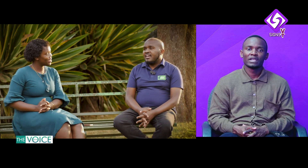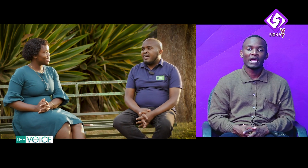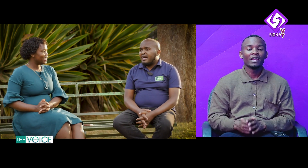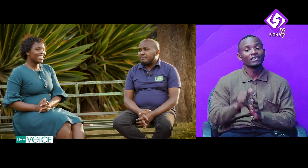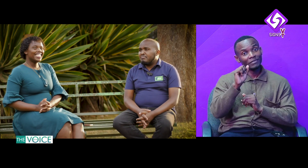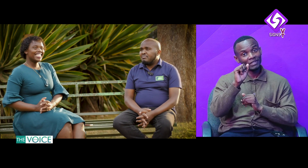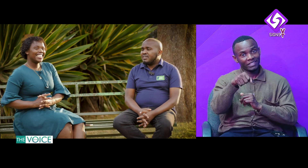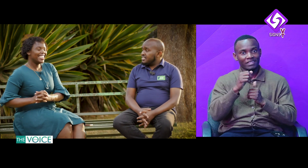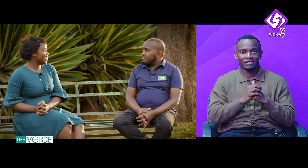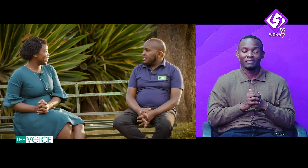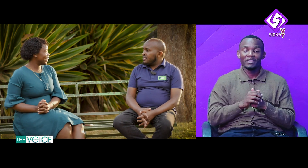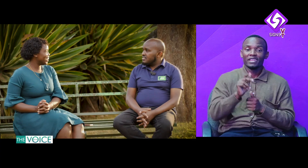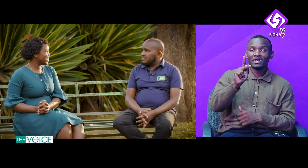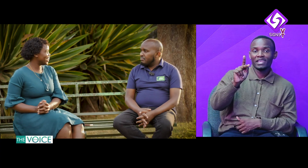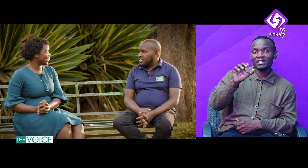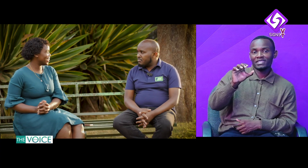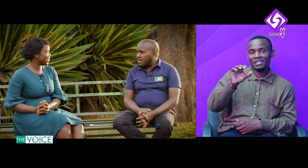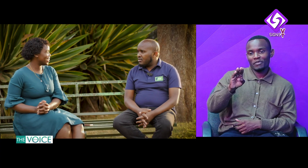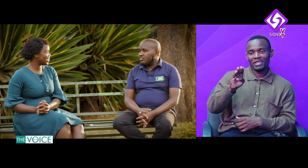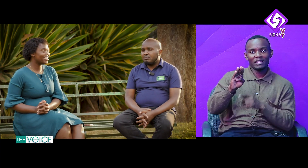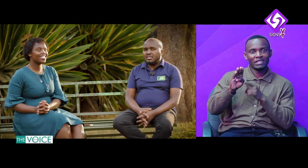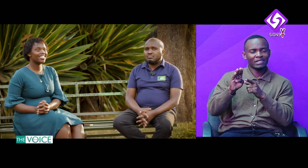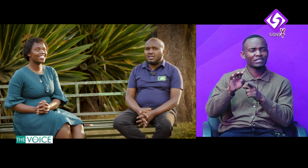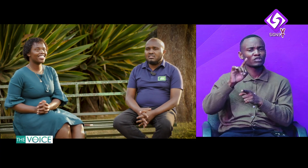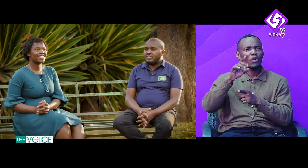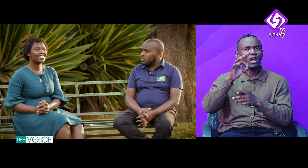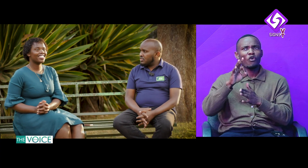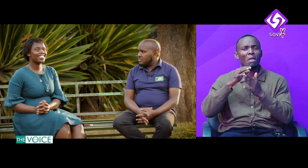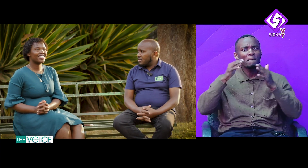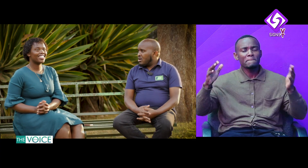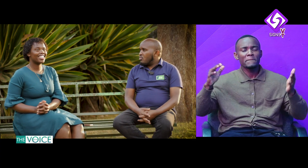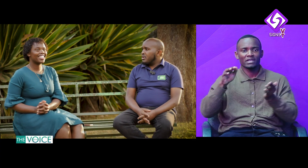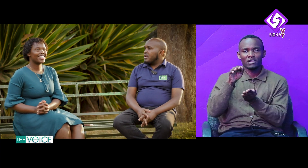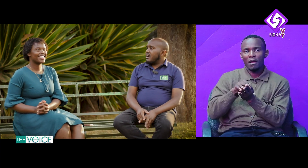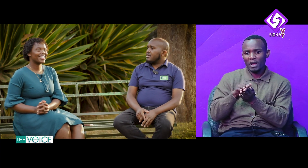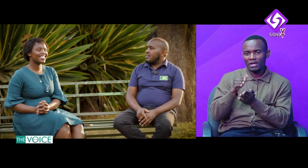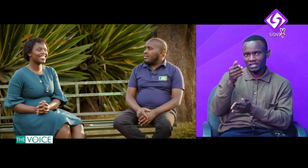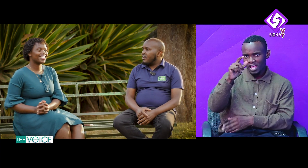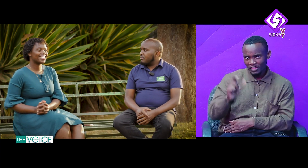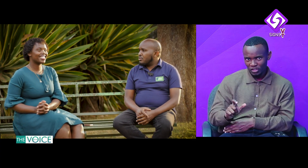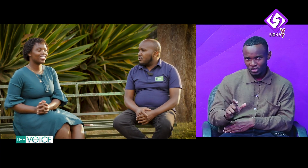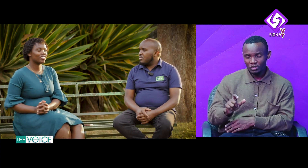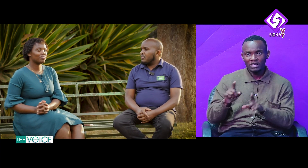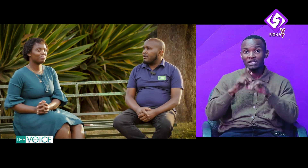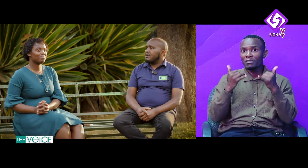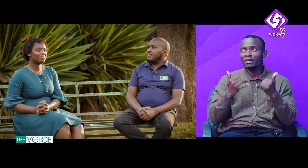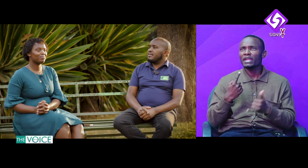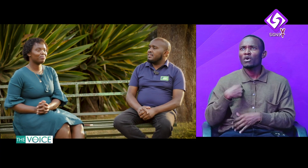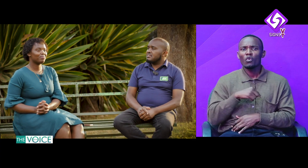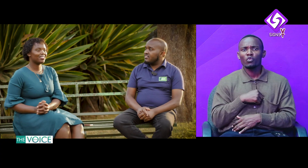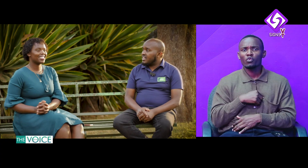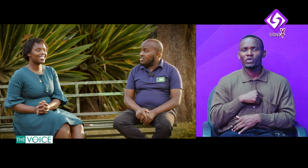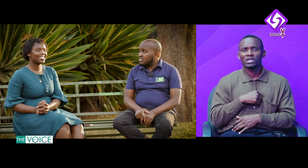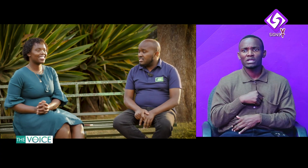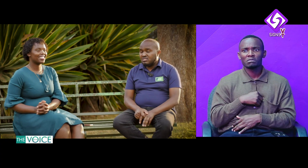Absolutely. KCB is the biggest bank, one of the biggest banks in the region. We are currently available